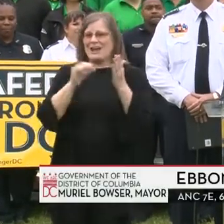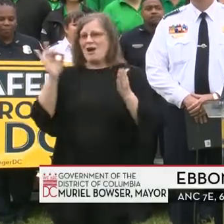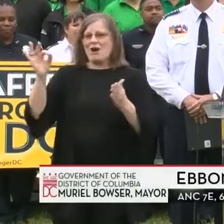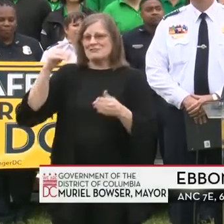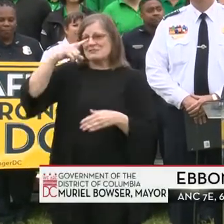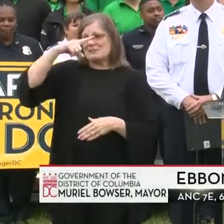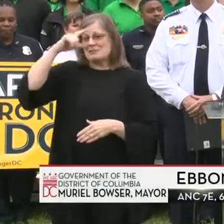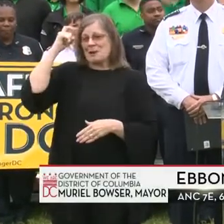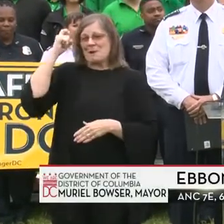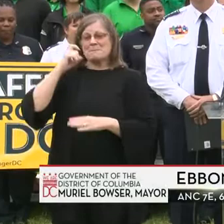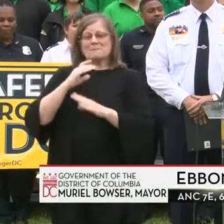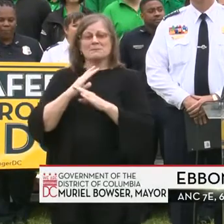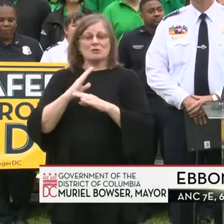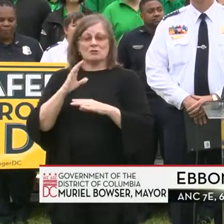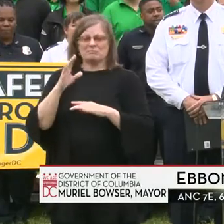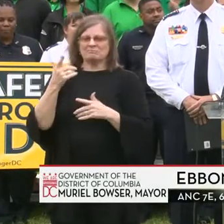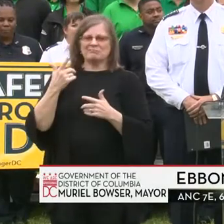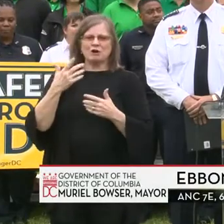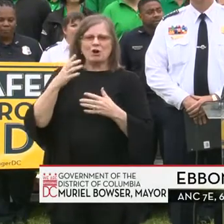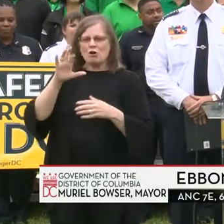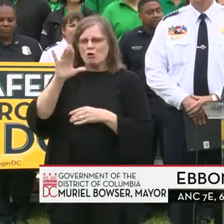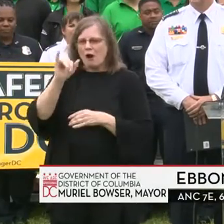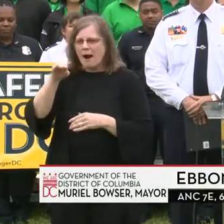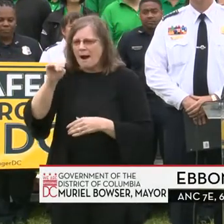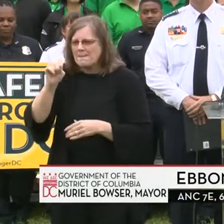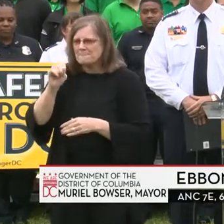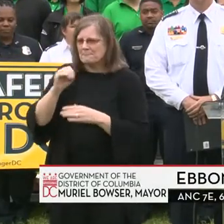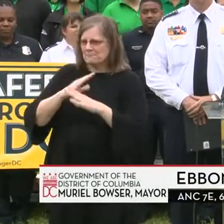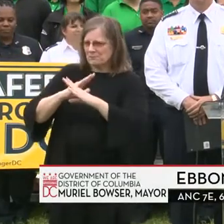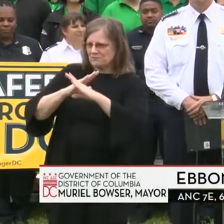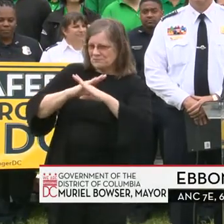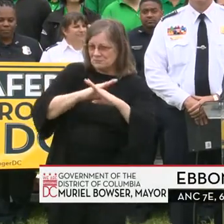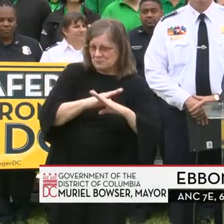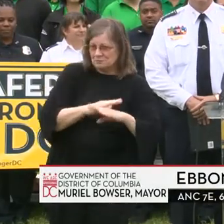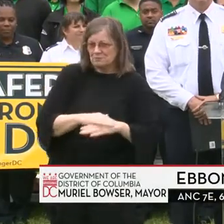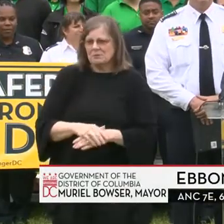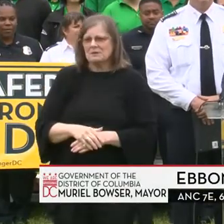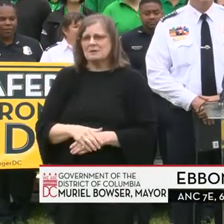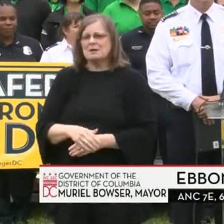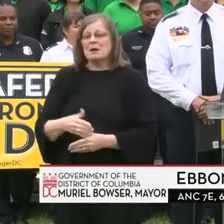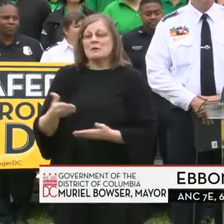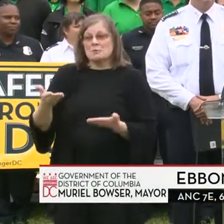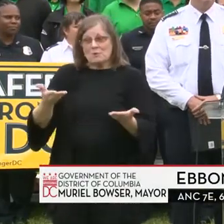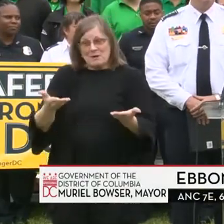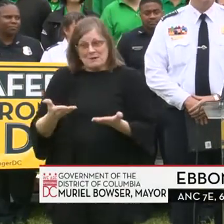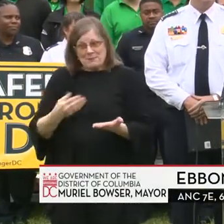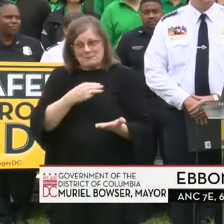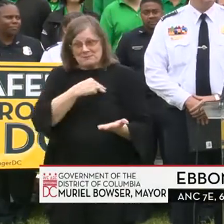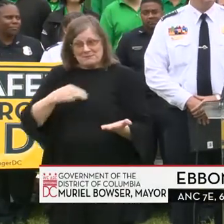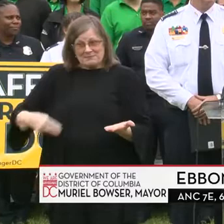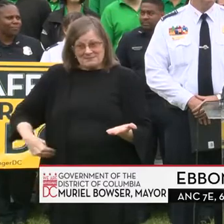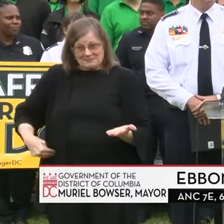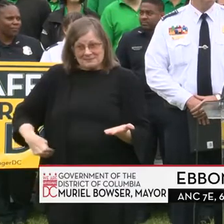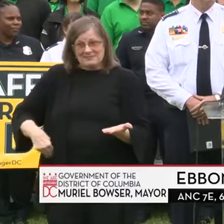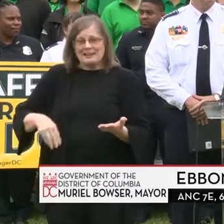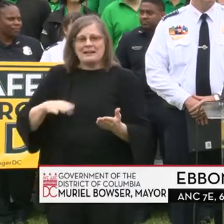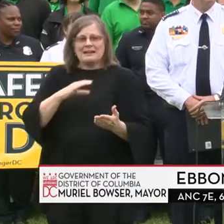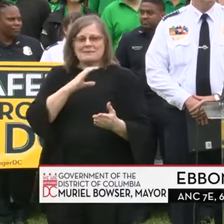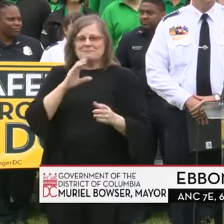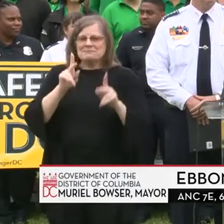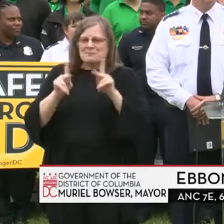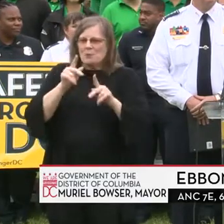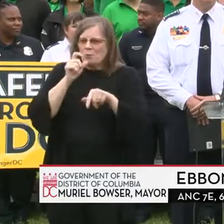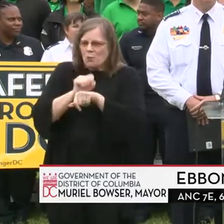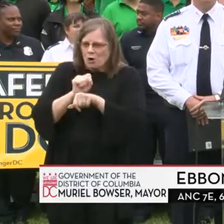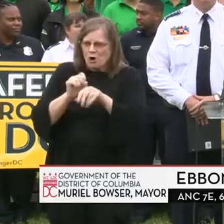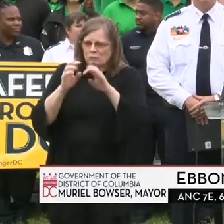Initiative. I would also like to welcome Mayor Bowser's Cabinet, the Metropolitan Police Department, the One's Office, my